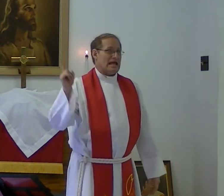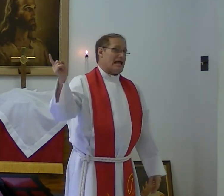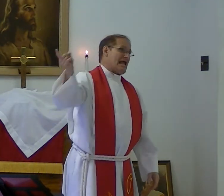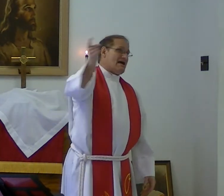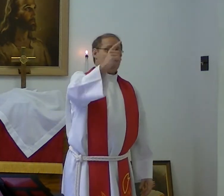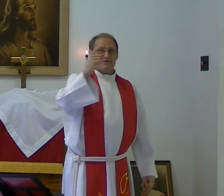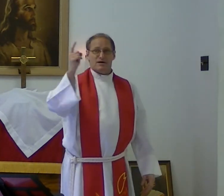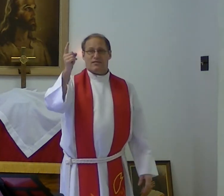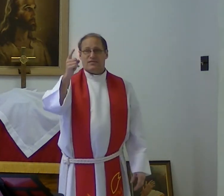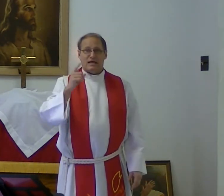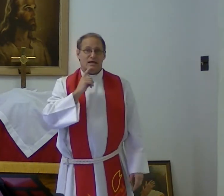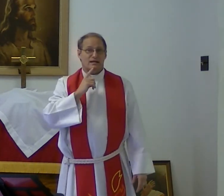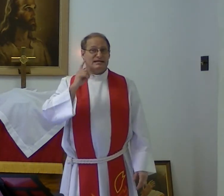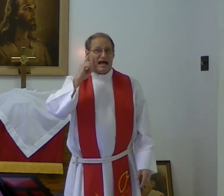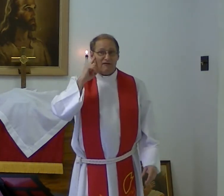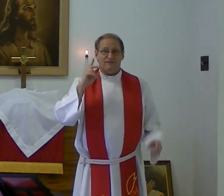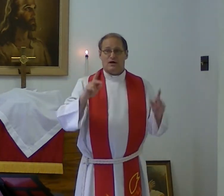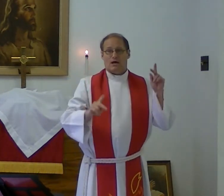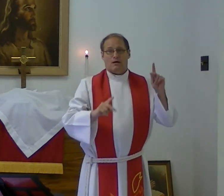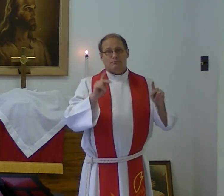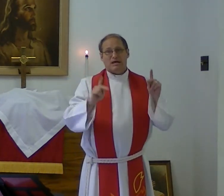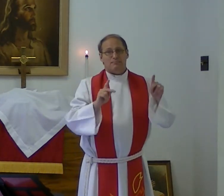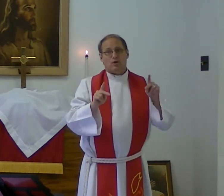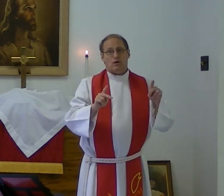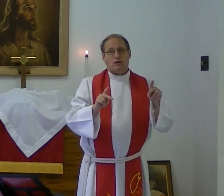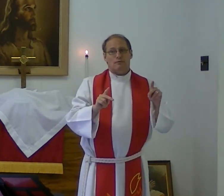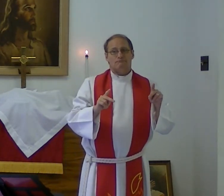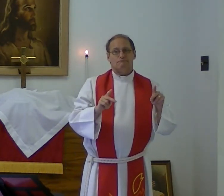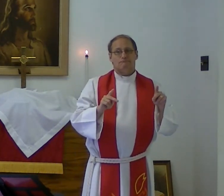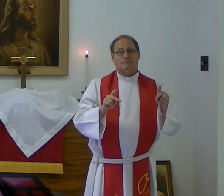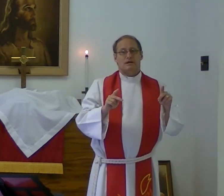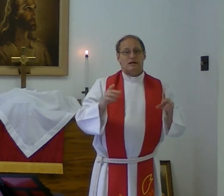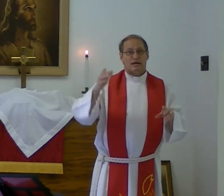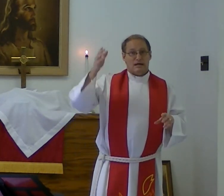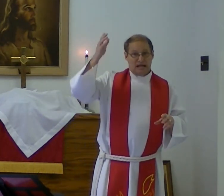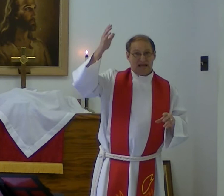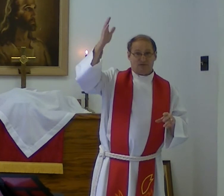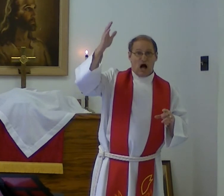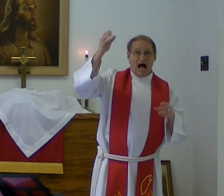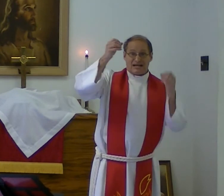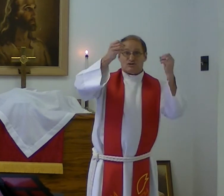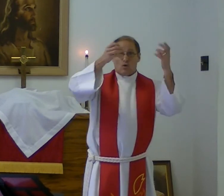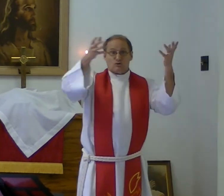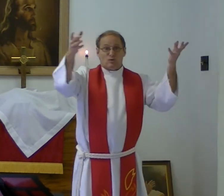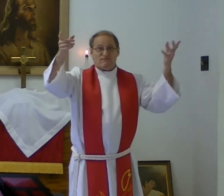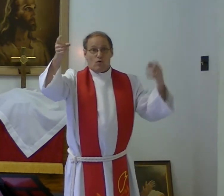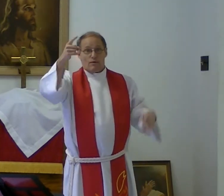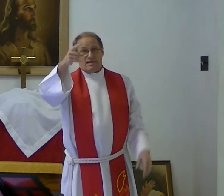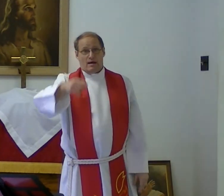If the deaf people... If God is going to inform them,